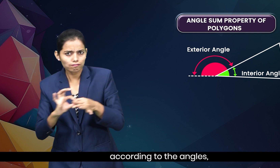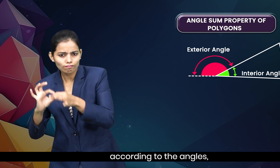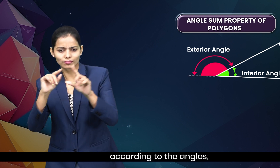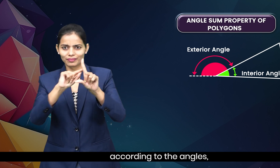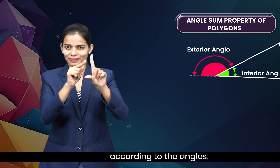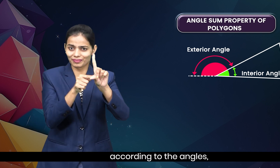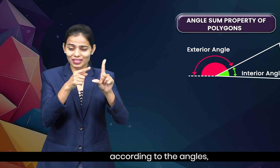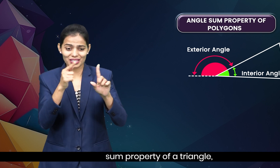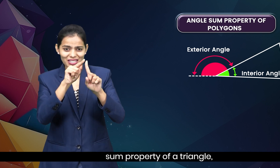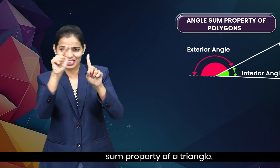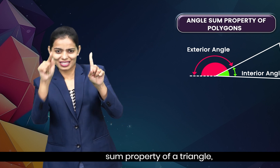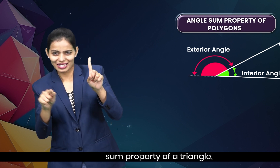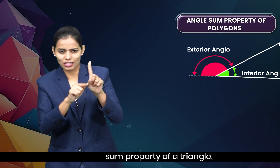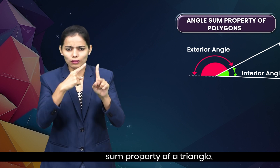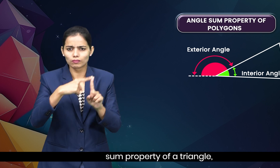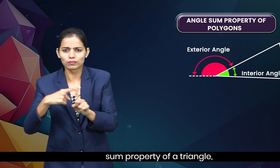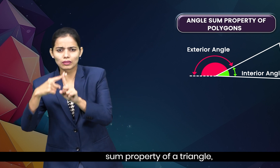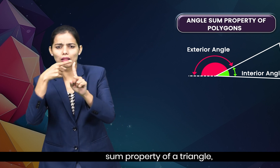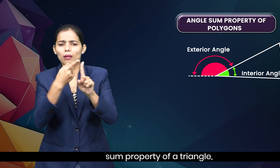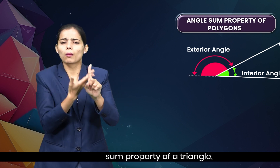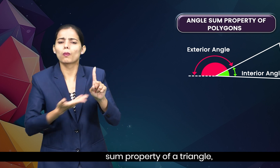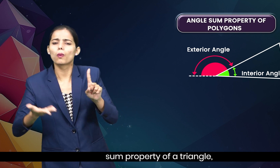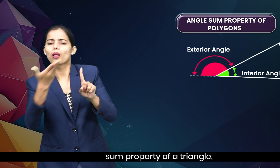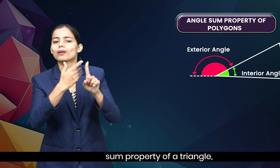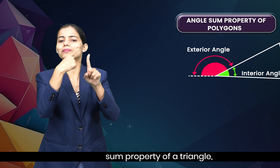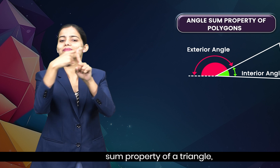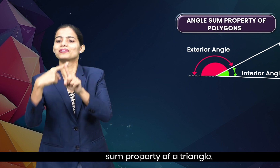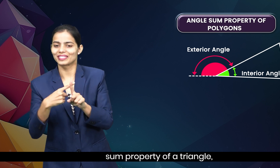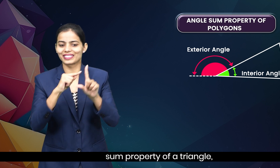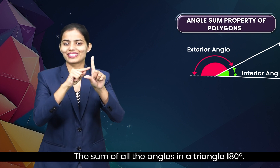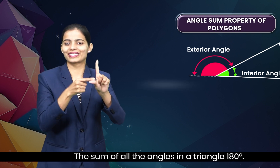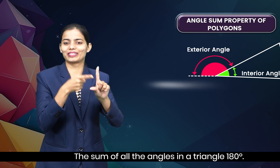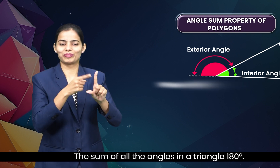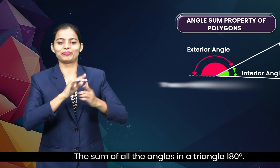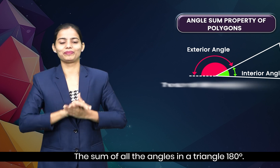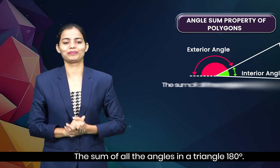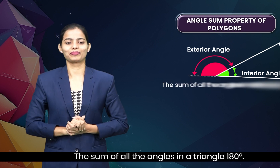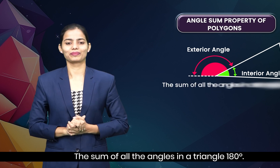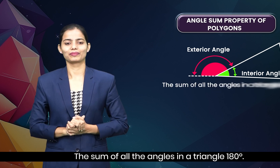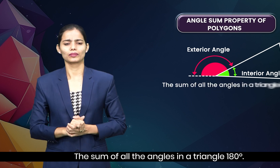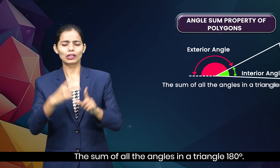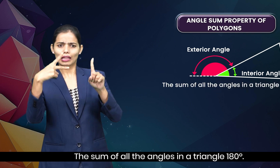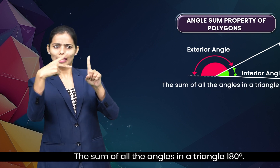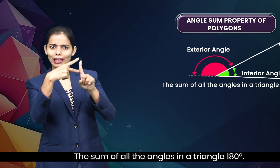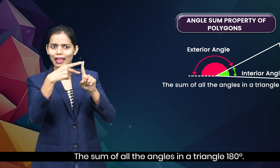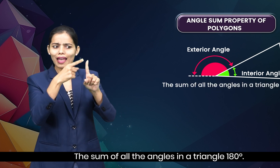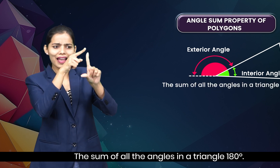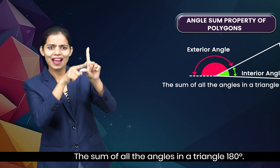According to the angle sum property of a triangle, the sum of all the angles in a triangle